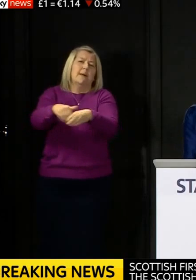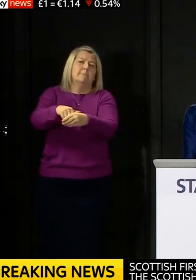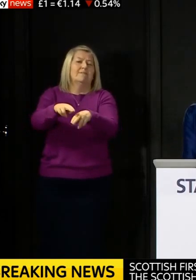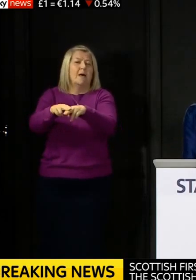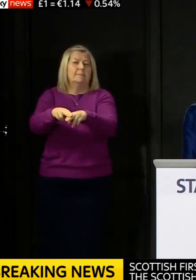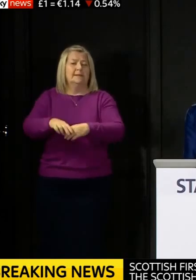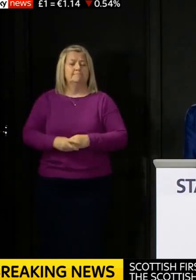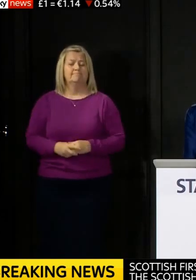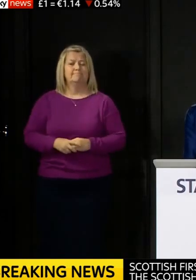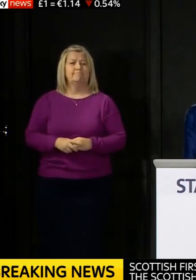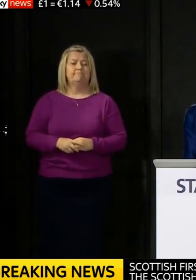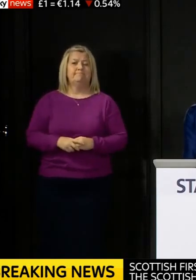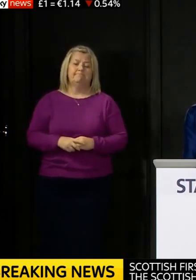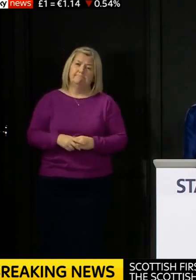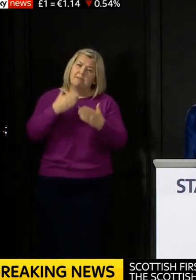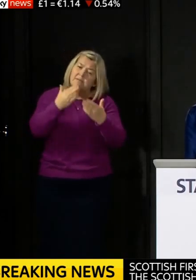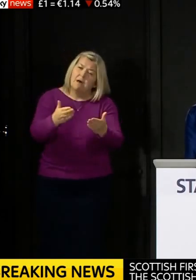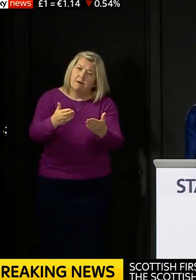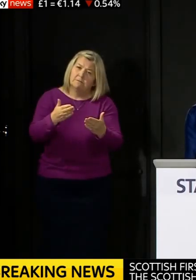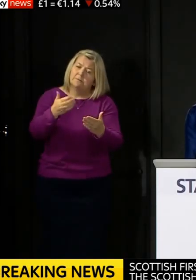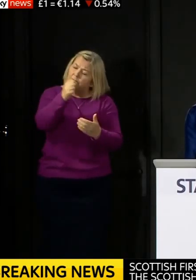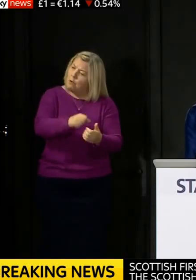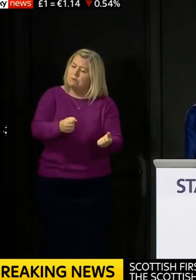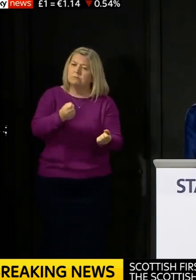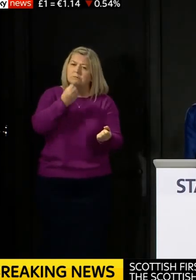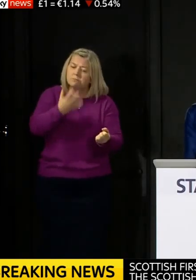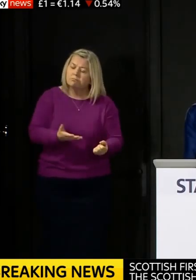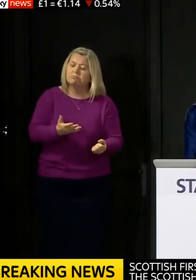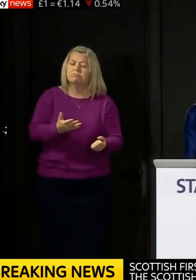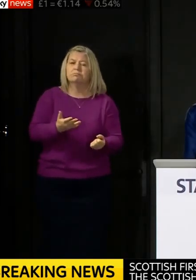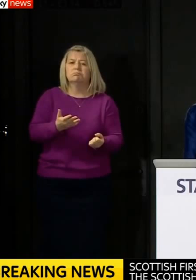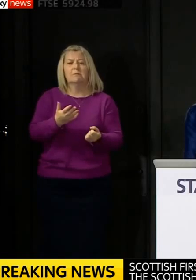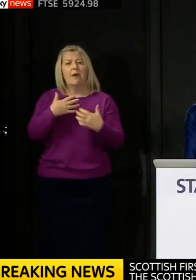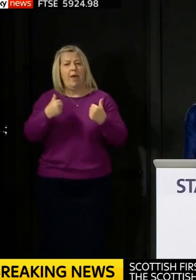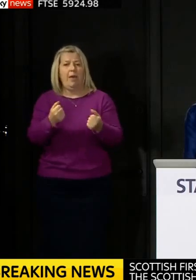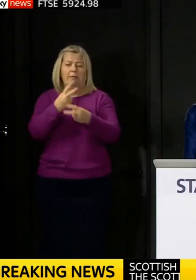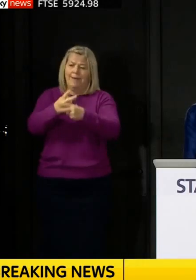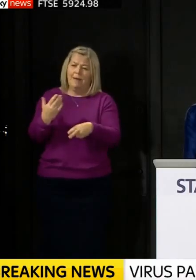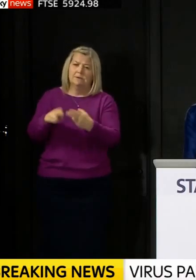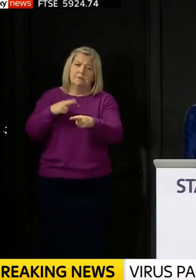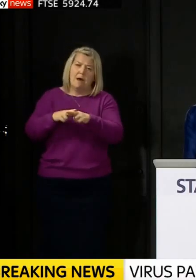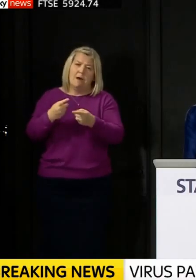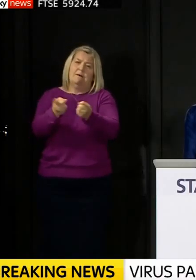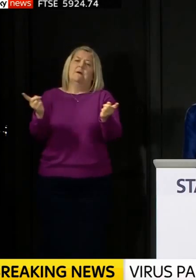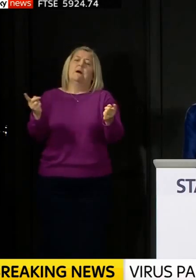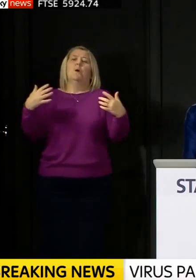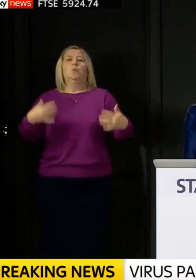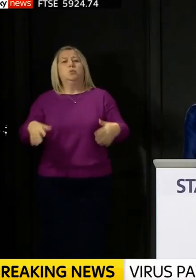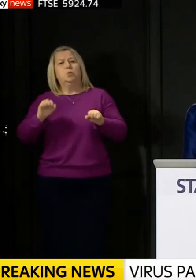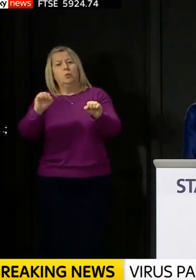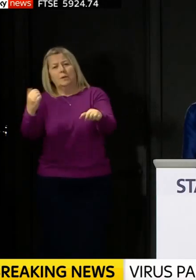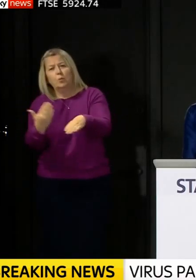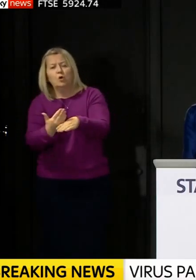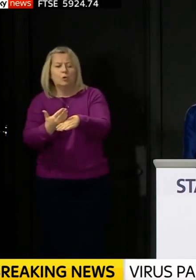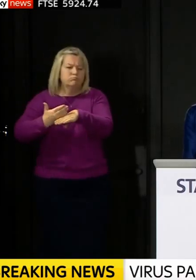want to thank, again, as I always do, our health and care workers. You're doing extraordinary work, going above and beyond